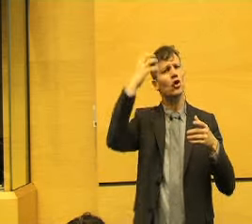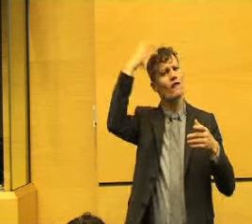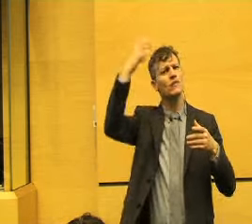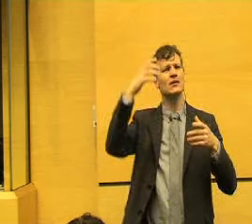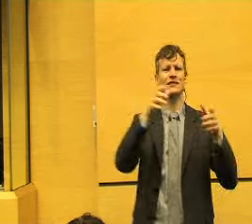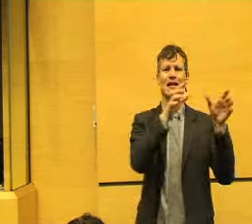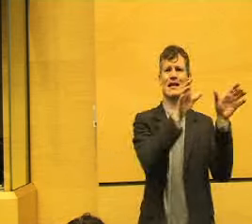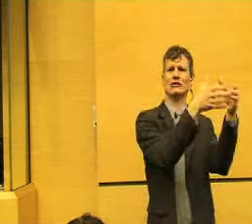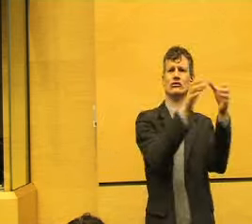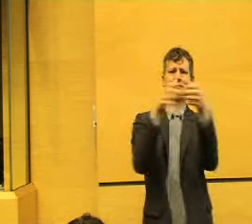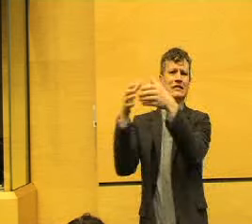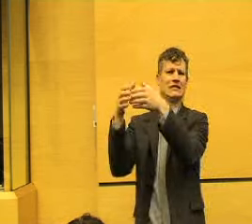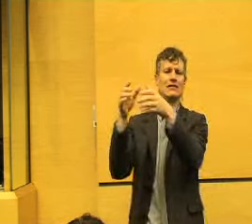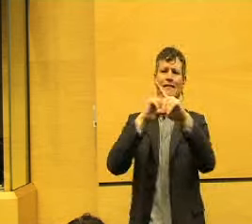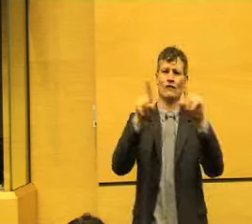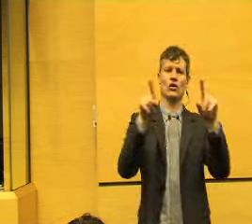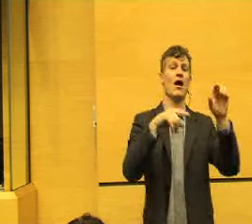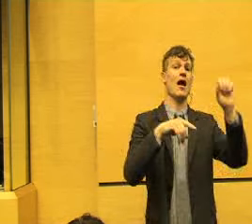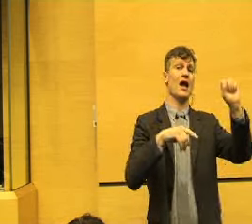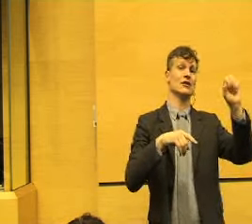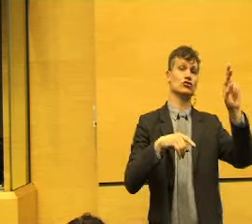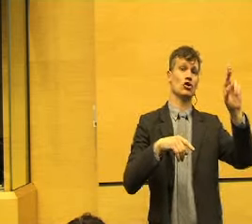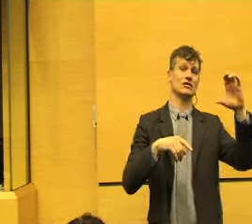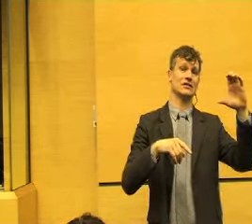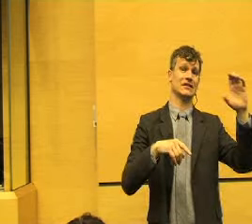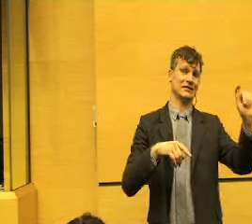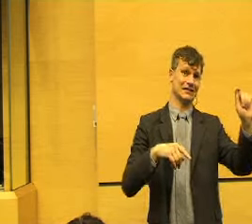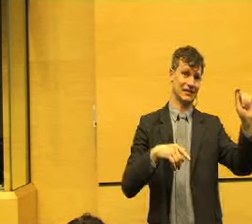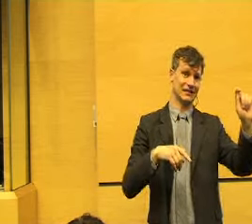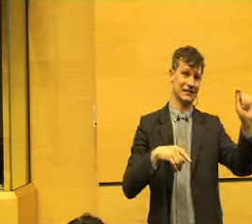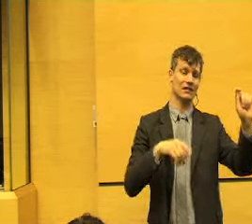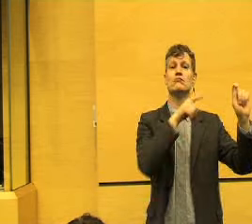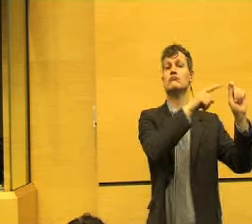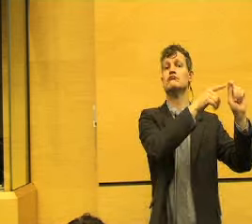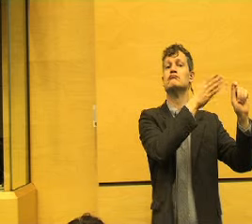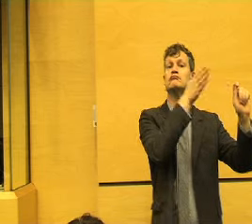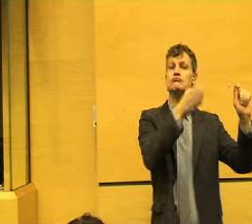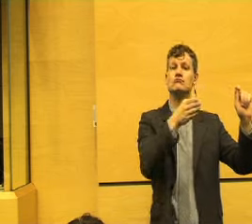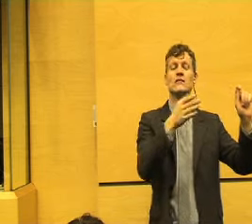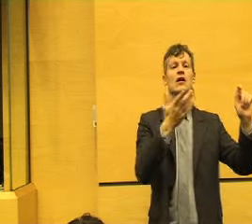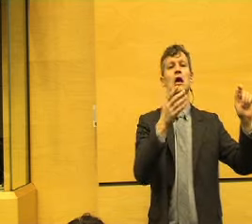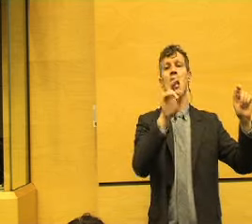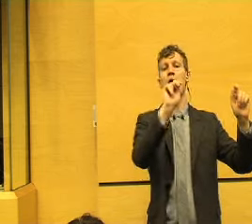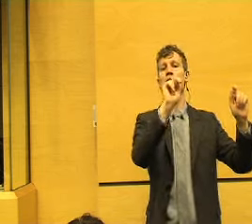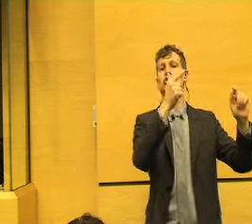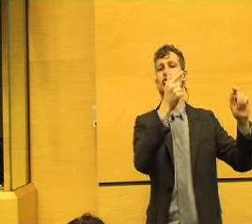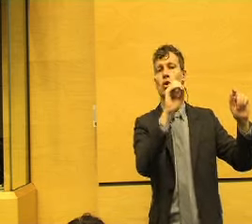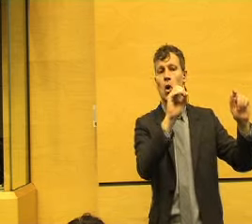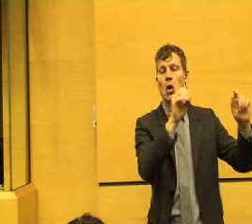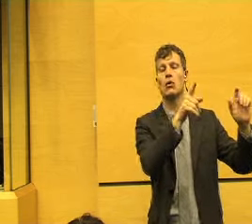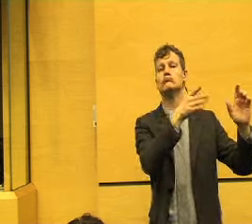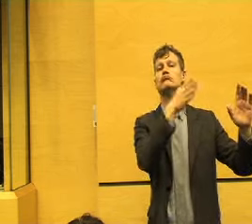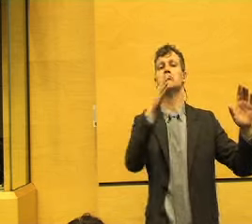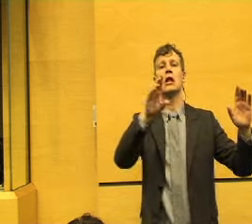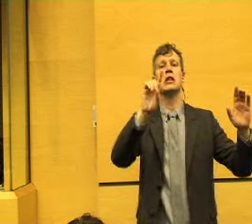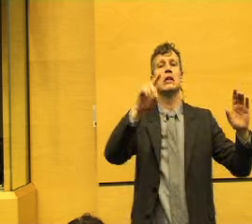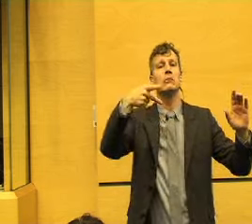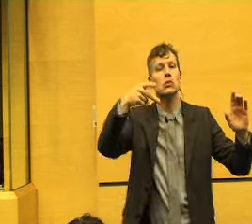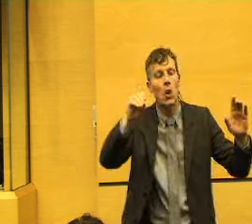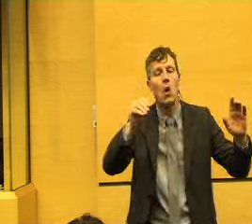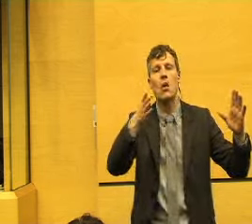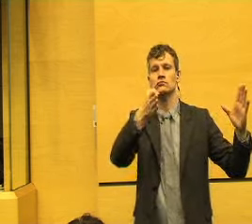agencies, the NHRCT, Civil Society, Persons with Disabilities and Interested People, and